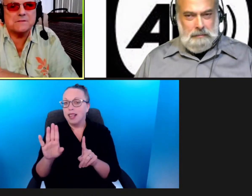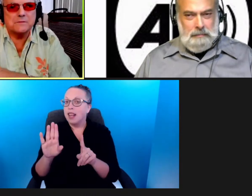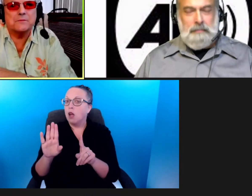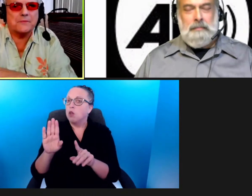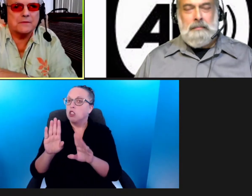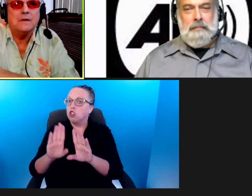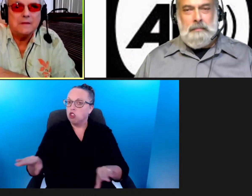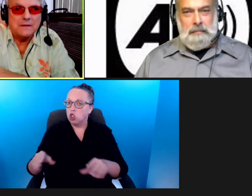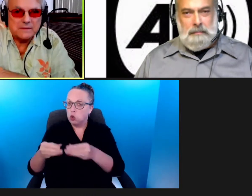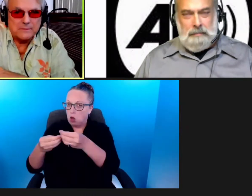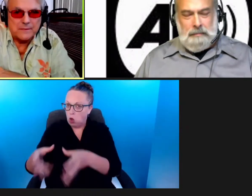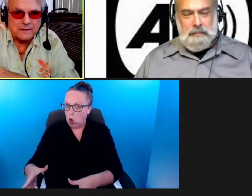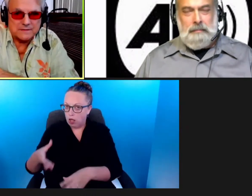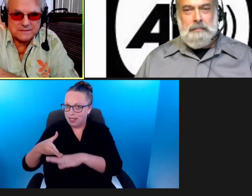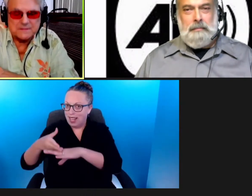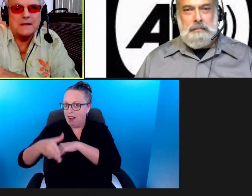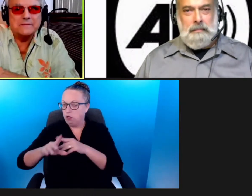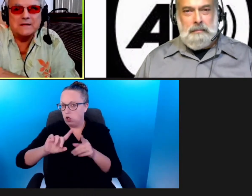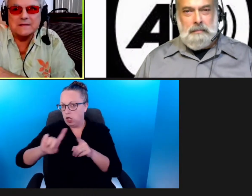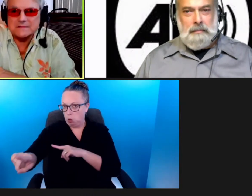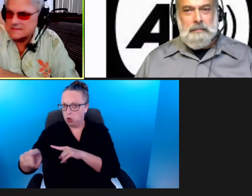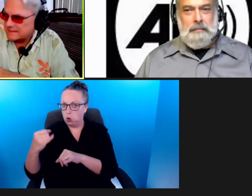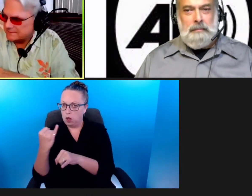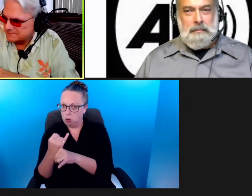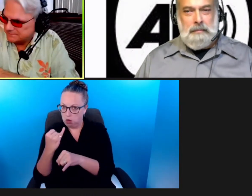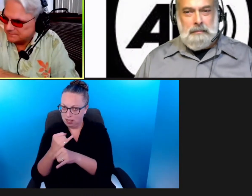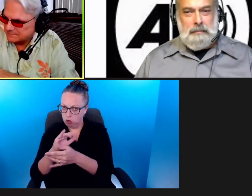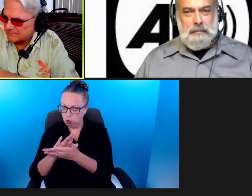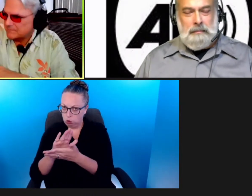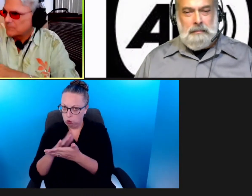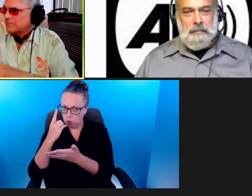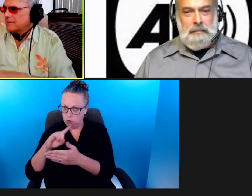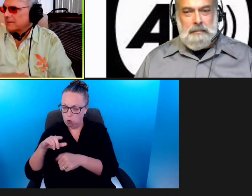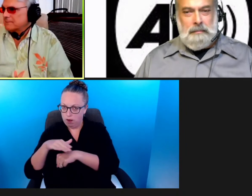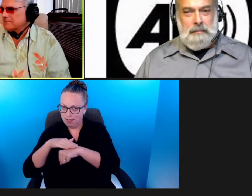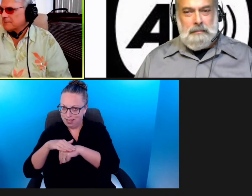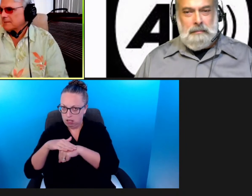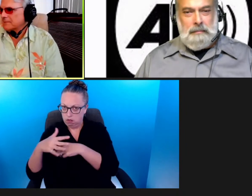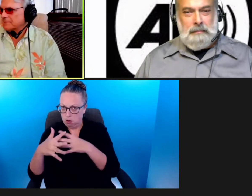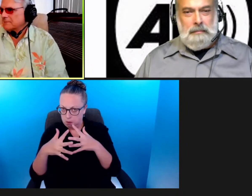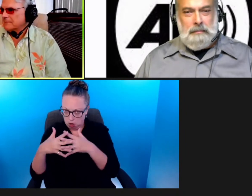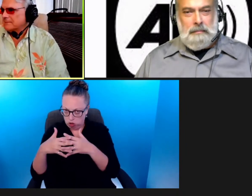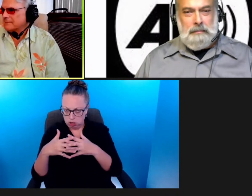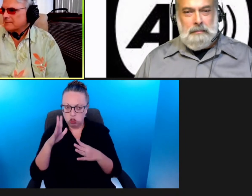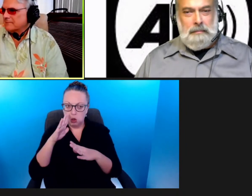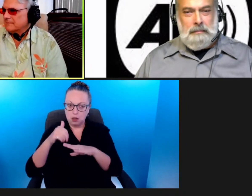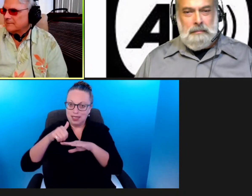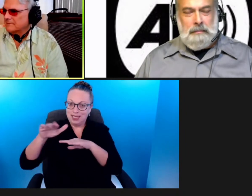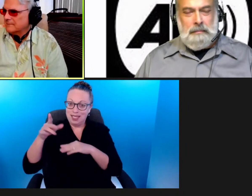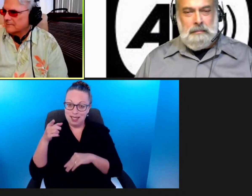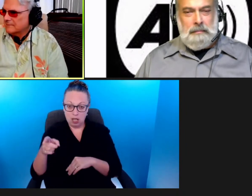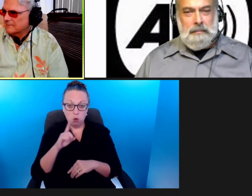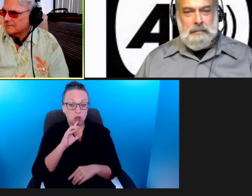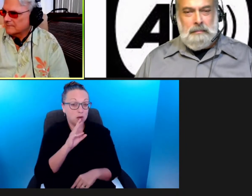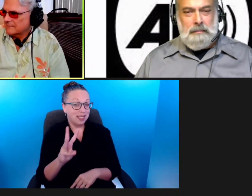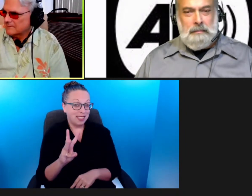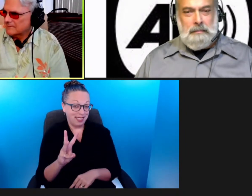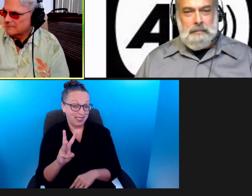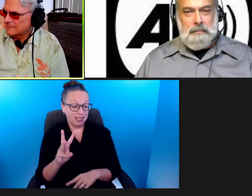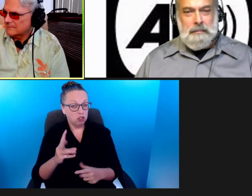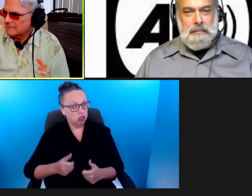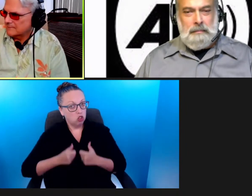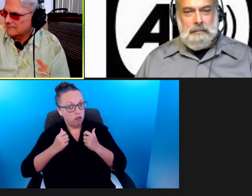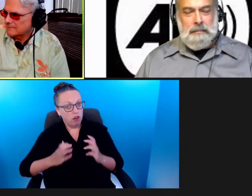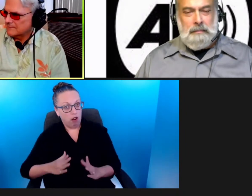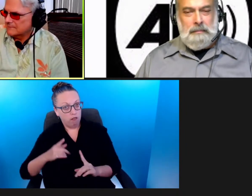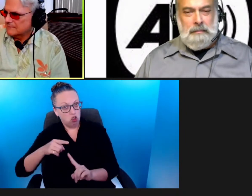residential schools for Native Americans. So she was sent to the residential school when she was 6. She's a survivor. I believe she's in her 60s now. But